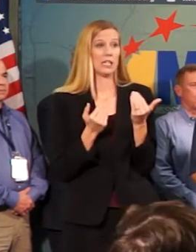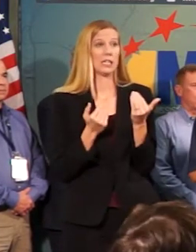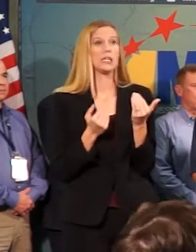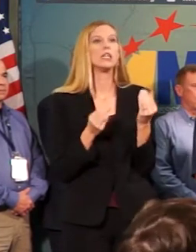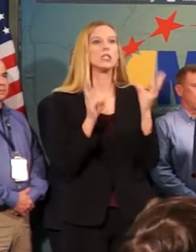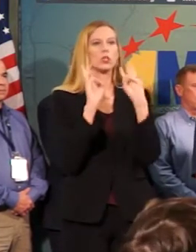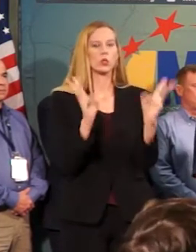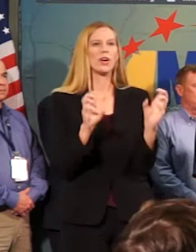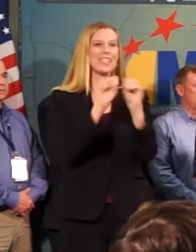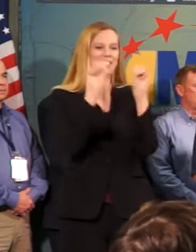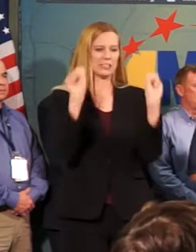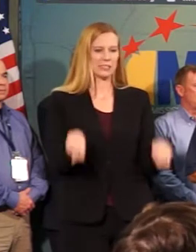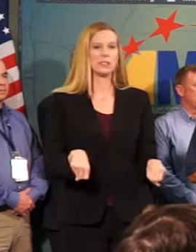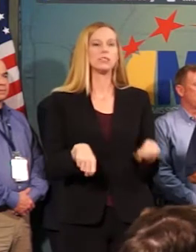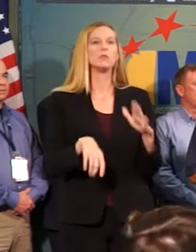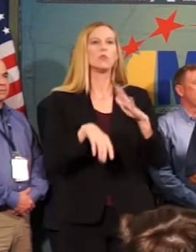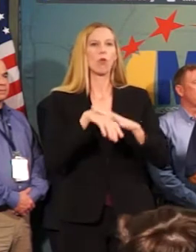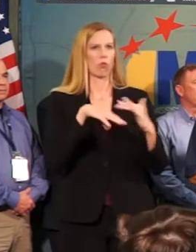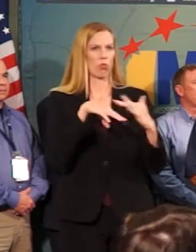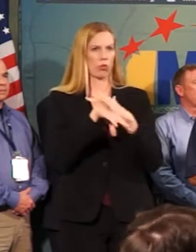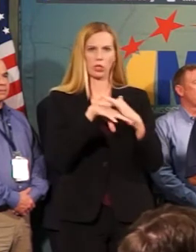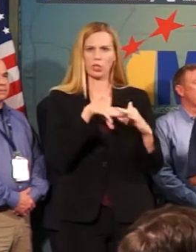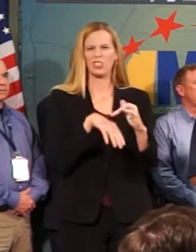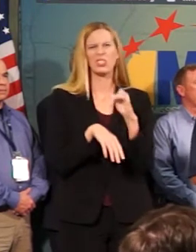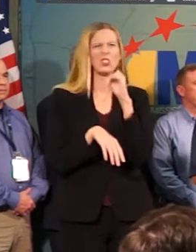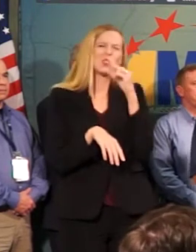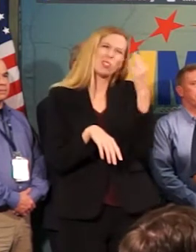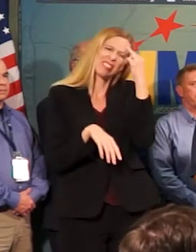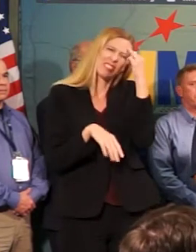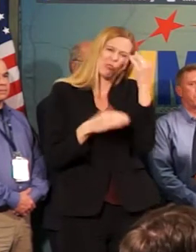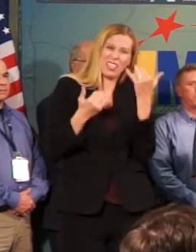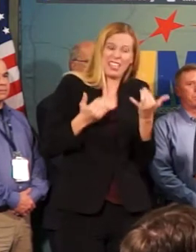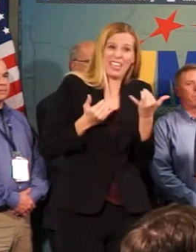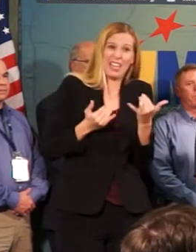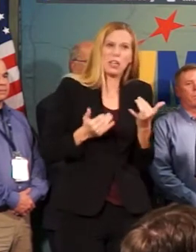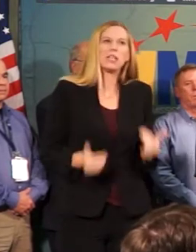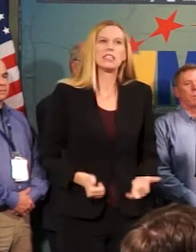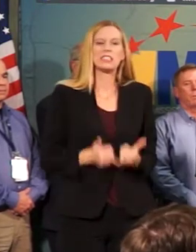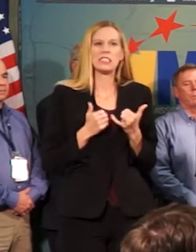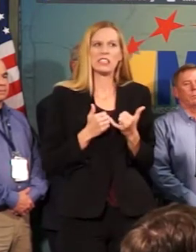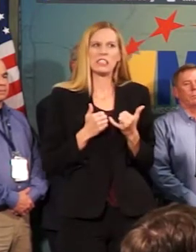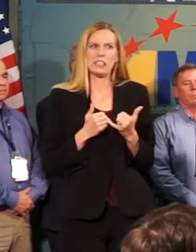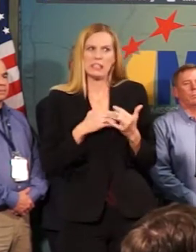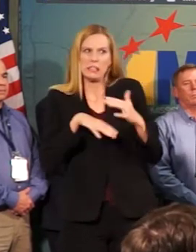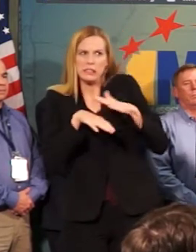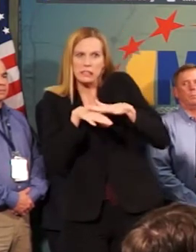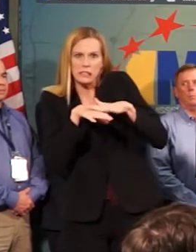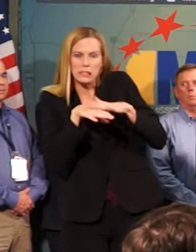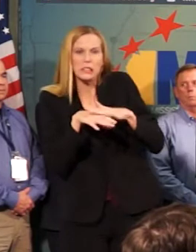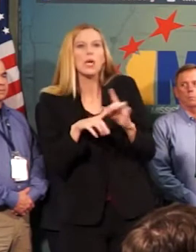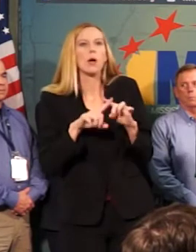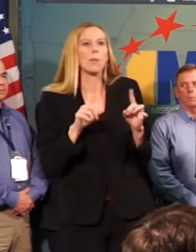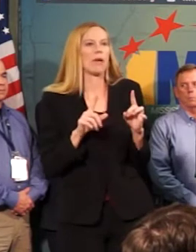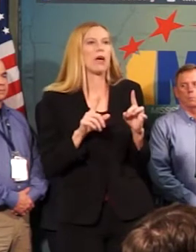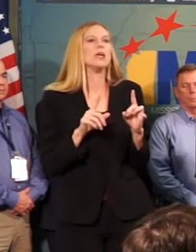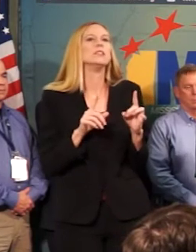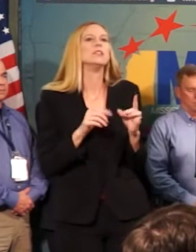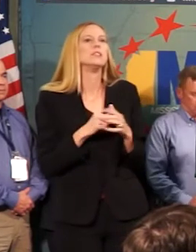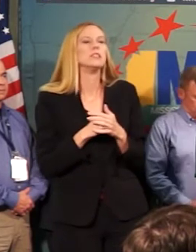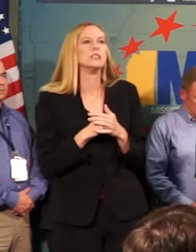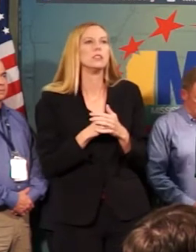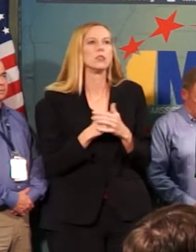Coast. Nothing that we think would be life-threatening at this time, but we certainly are monitoring it. I will now call Colonel